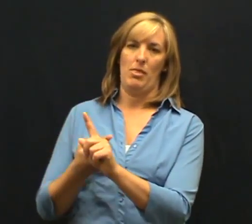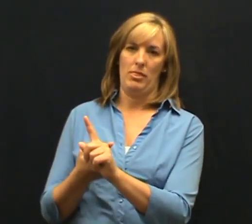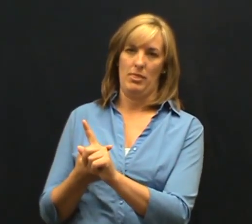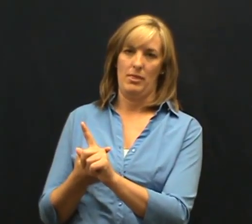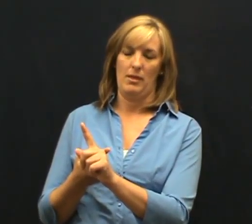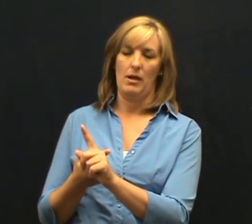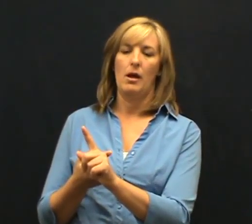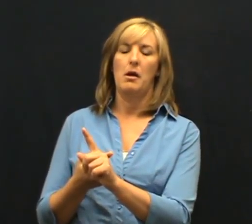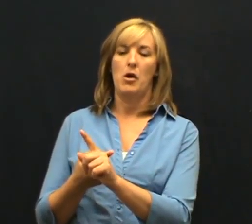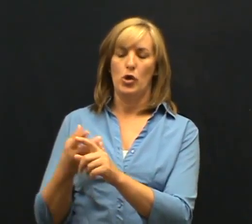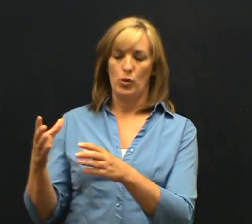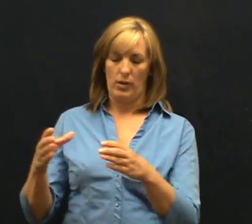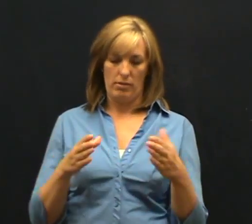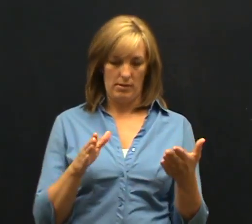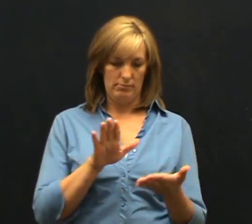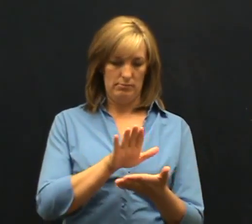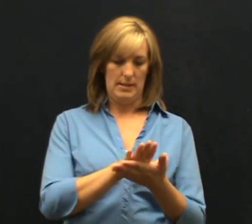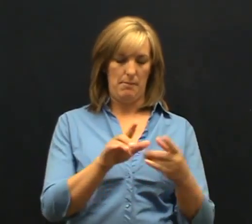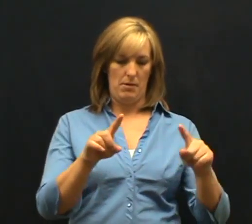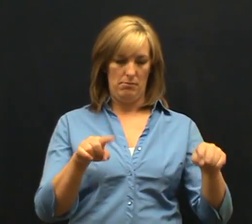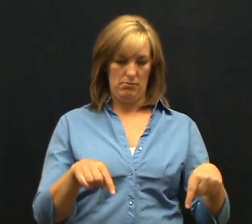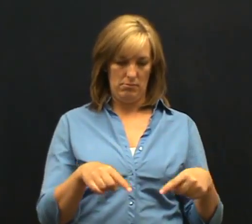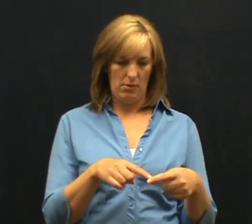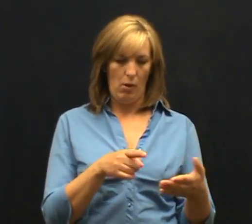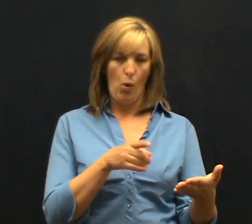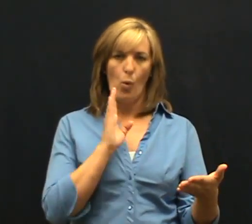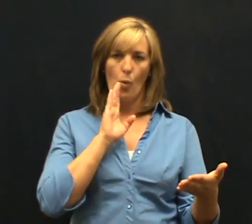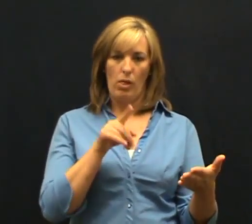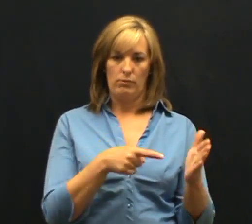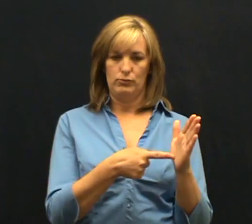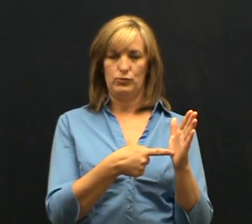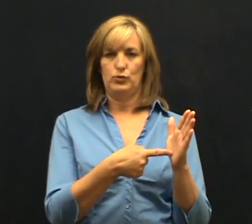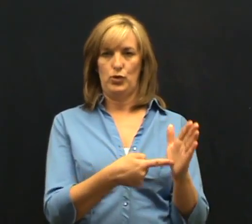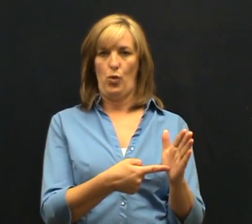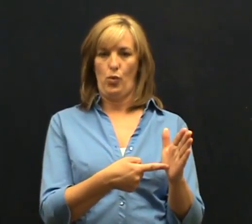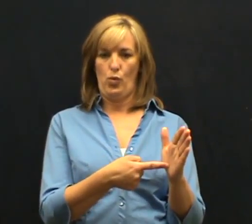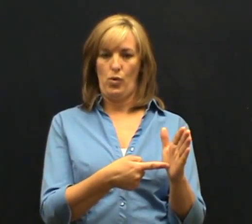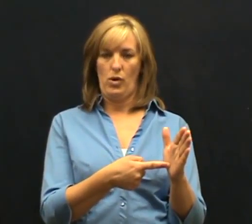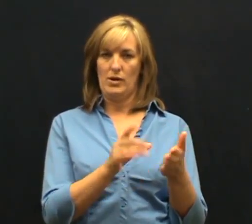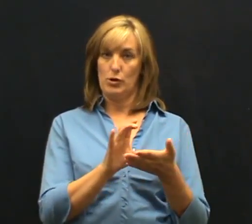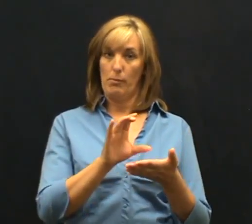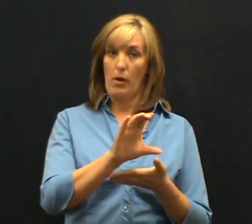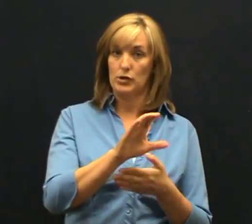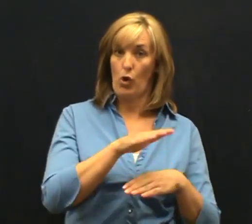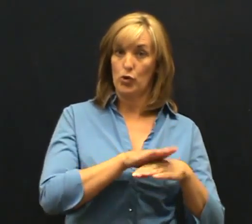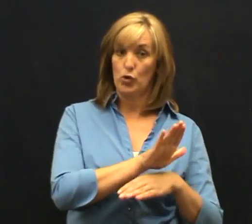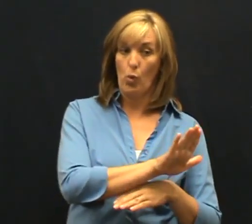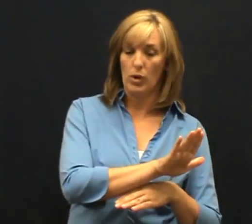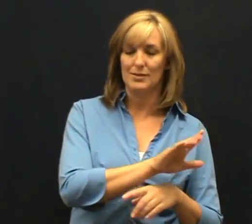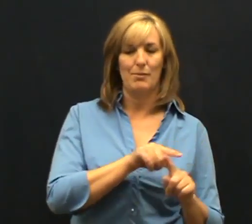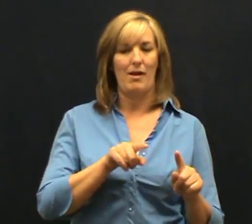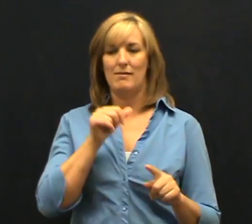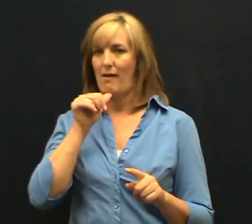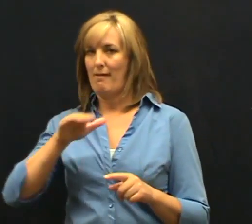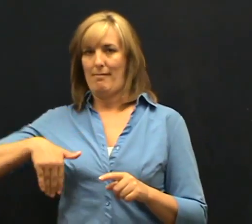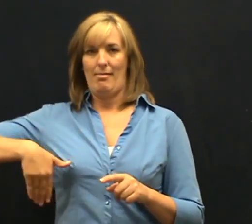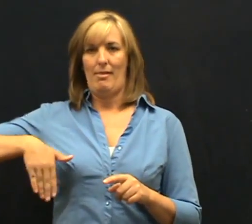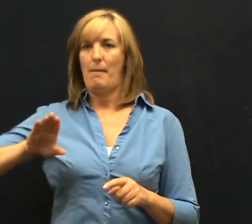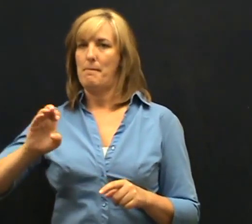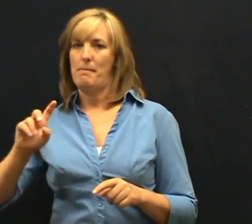bank statement, that deposit will show up in your records, but it won't show up in the bank statement. That's something you would know about that the